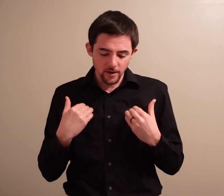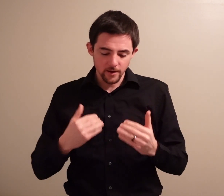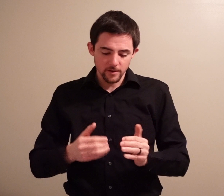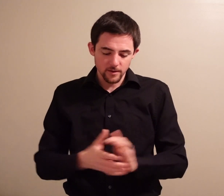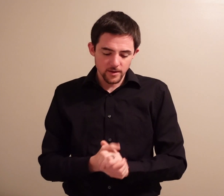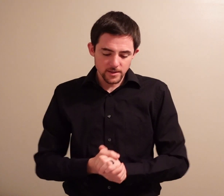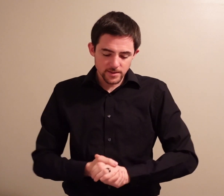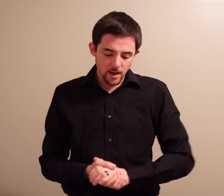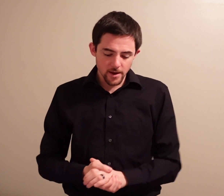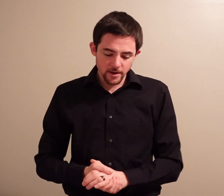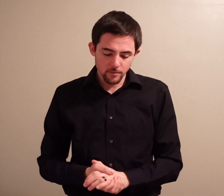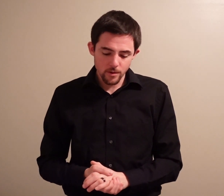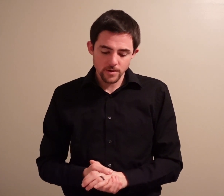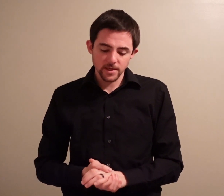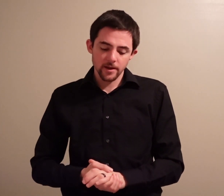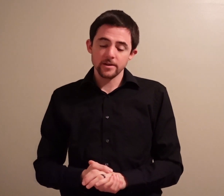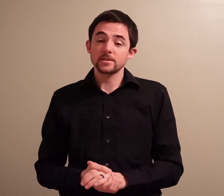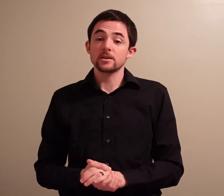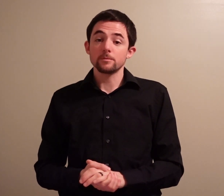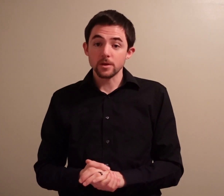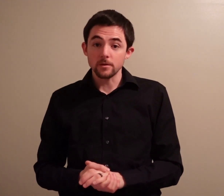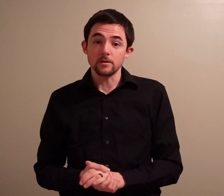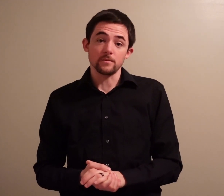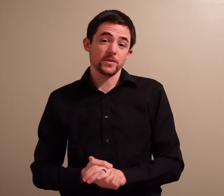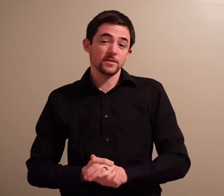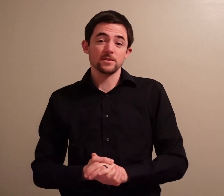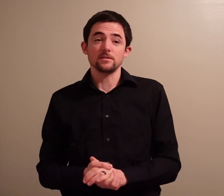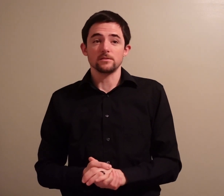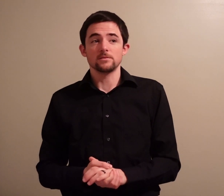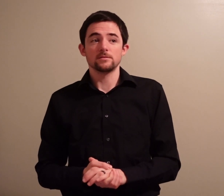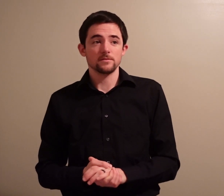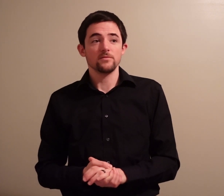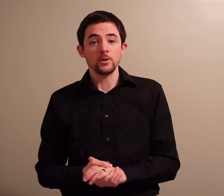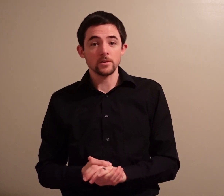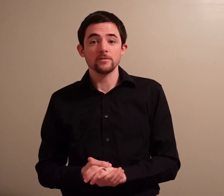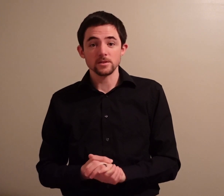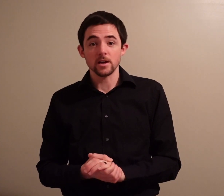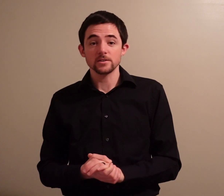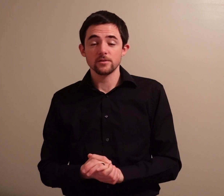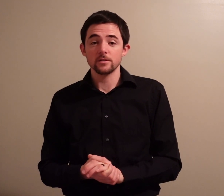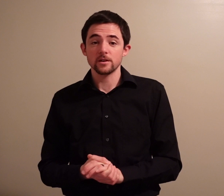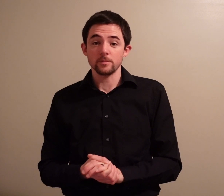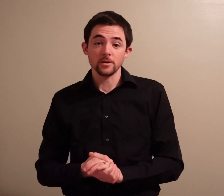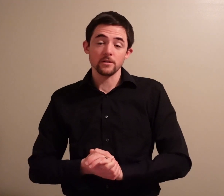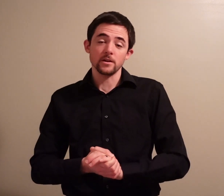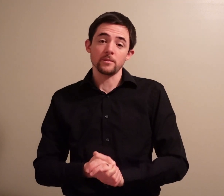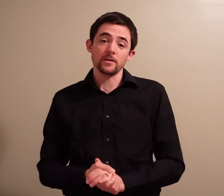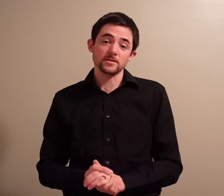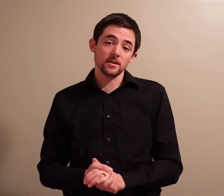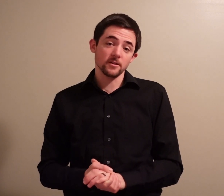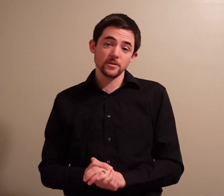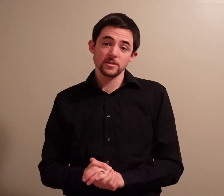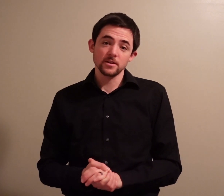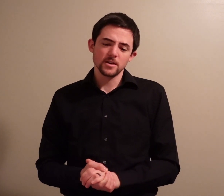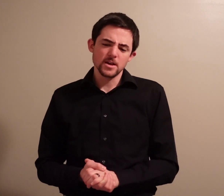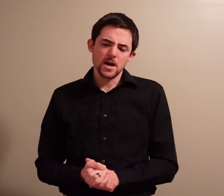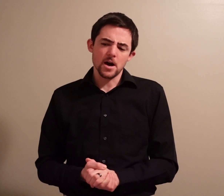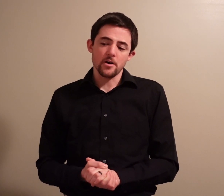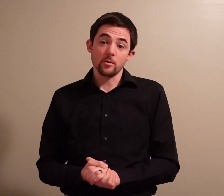Alrighty. Sign number 10 is computer. There's a few different signs for computer in American Sign Language. The one